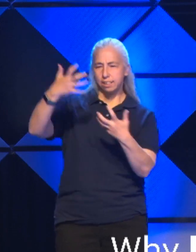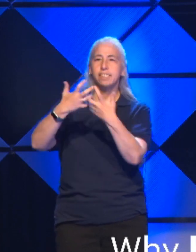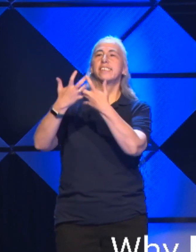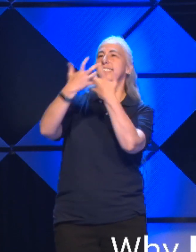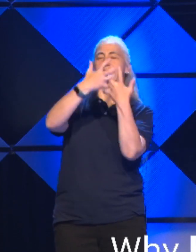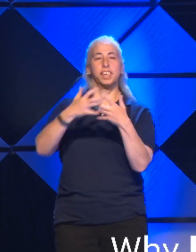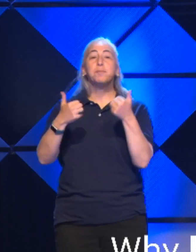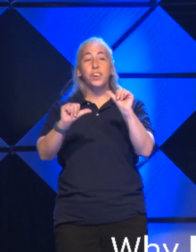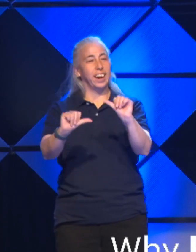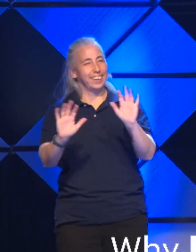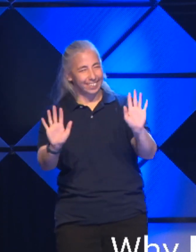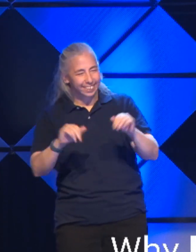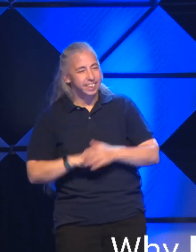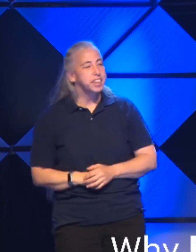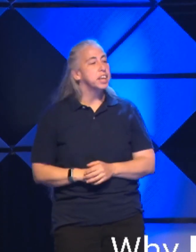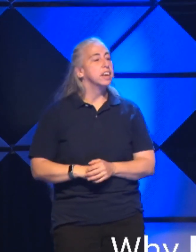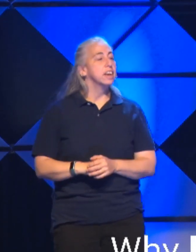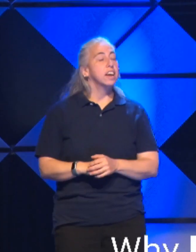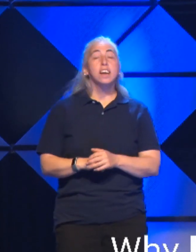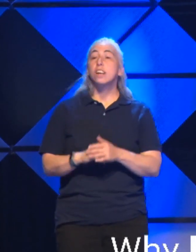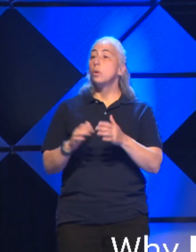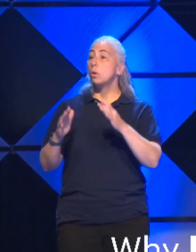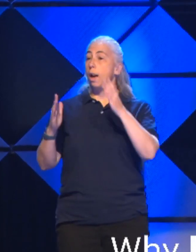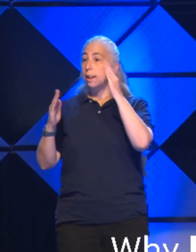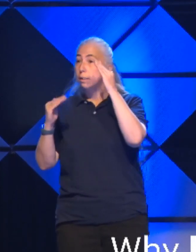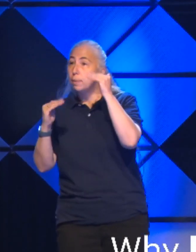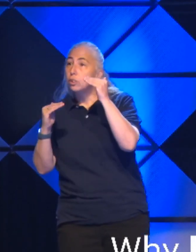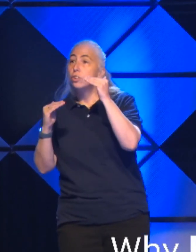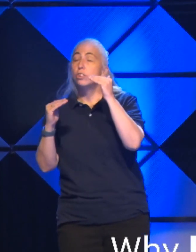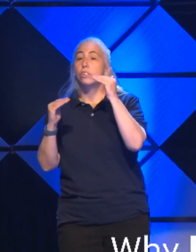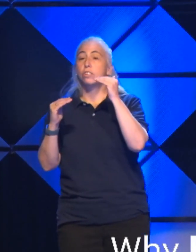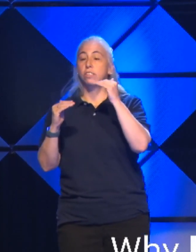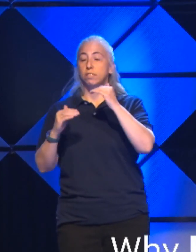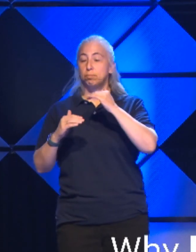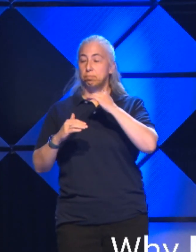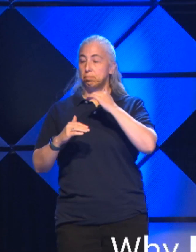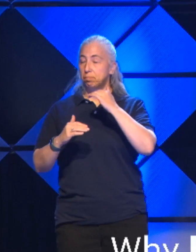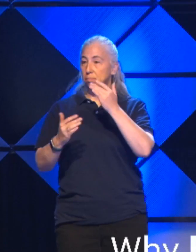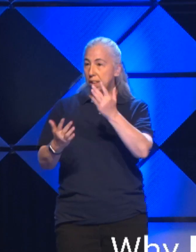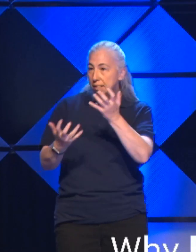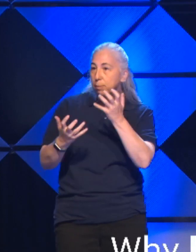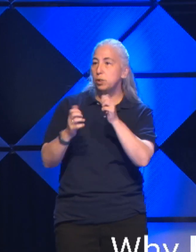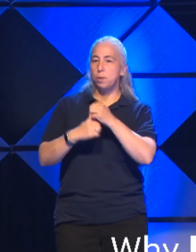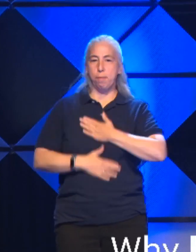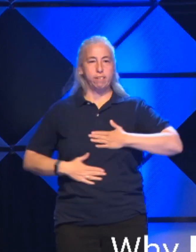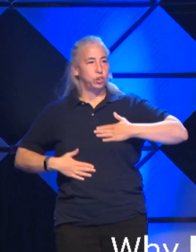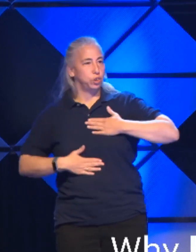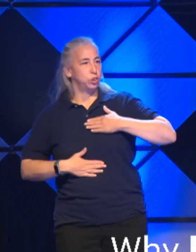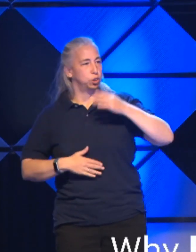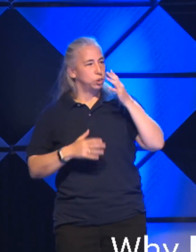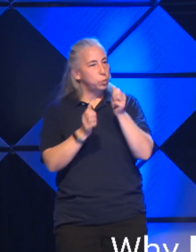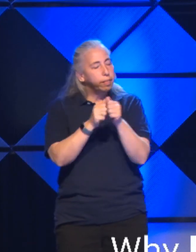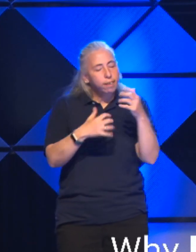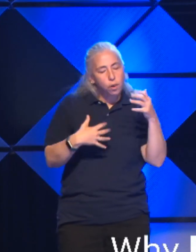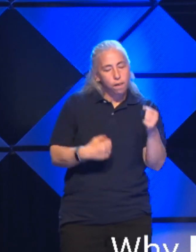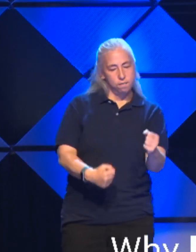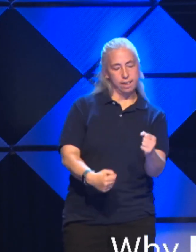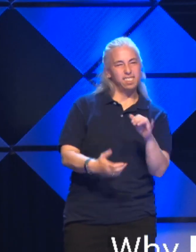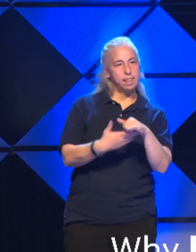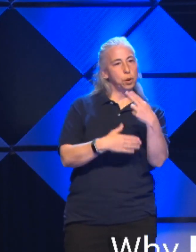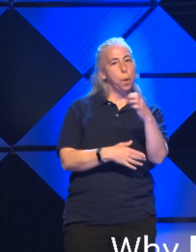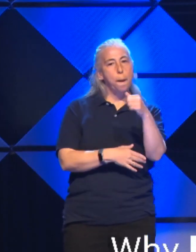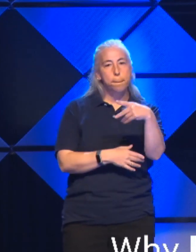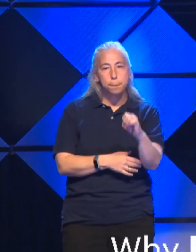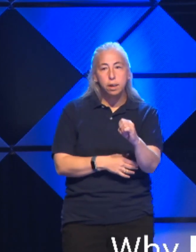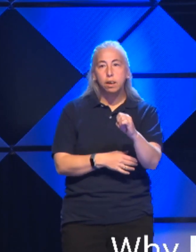Anticipation with pleasure or expectation with confidence. That's what hope is when we anticipate